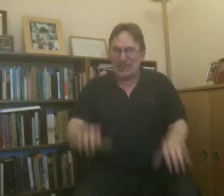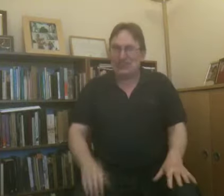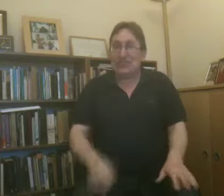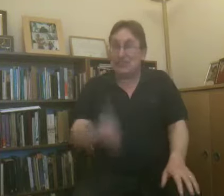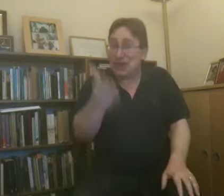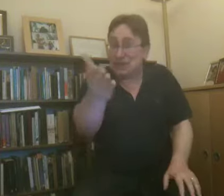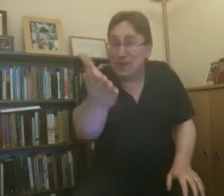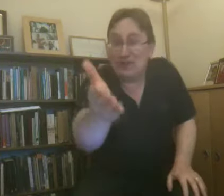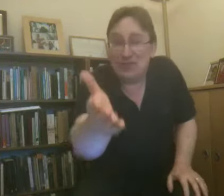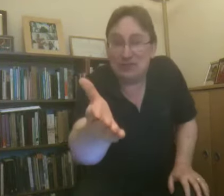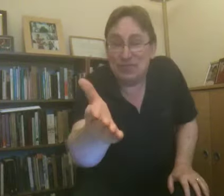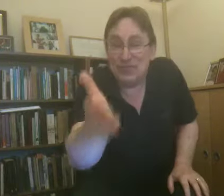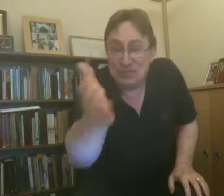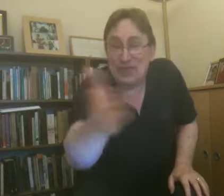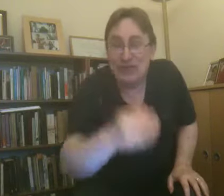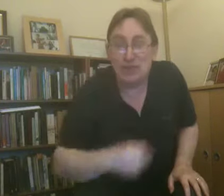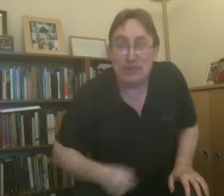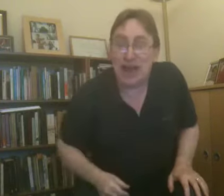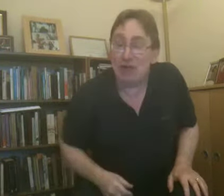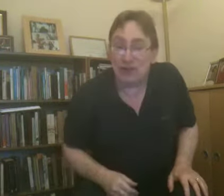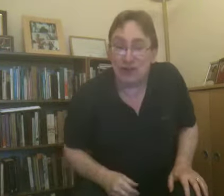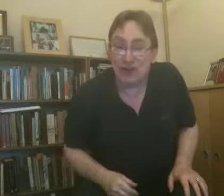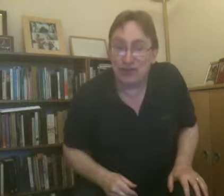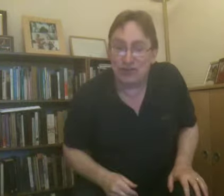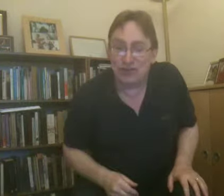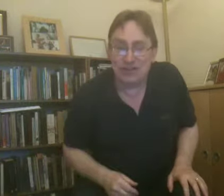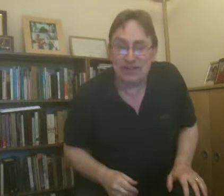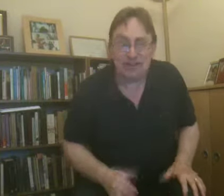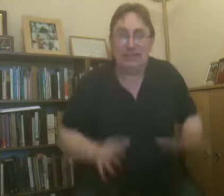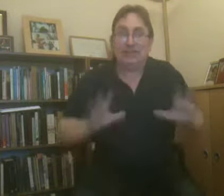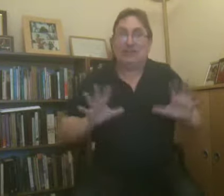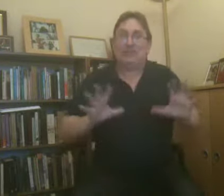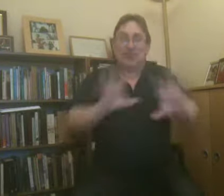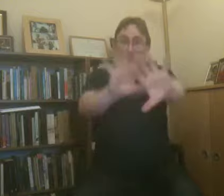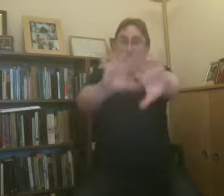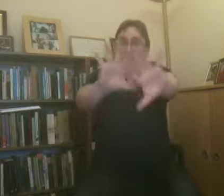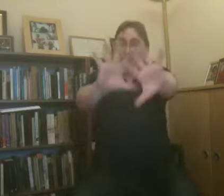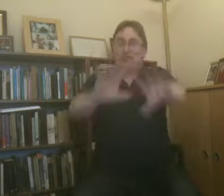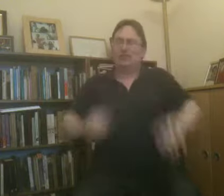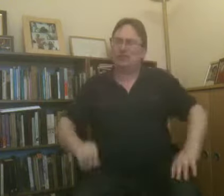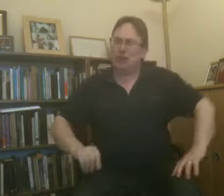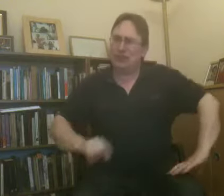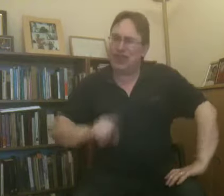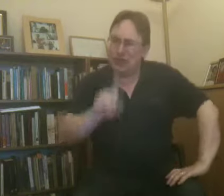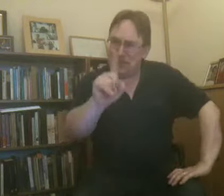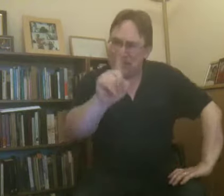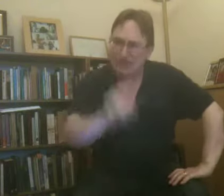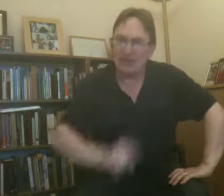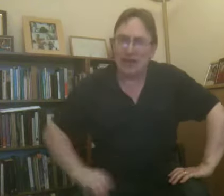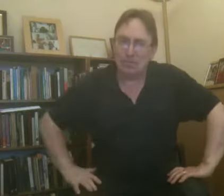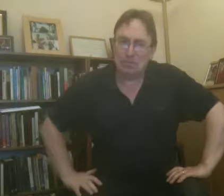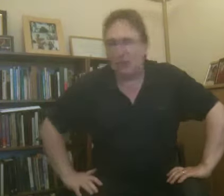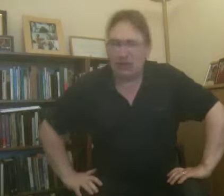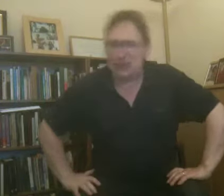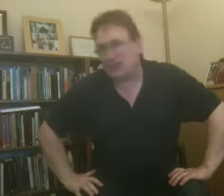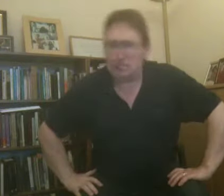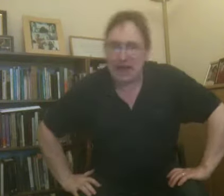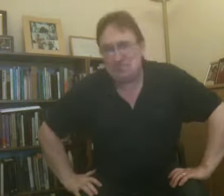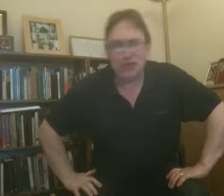He says, you've had 5 husbands. The man that you're with now is not your husband. She says, oh, I see you're a prophet. He says, well, tell me this, Mr. Religious Man.